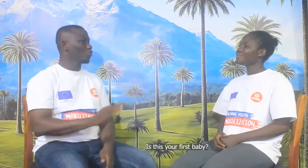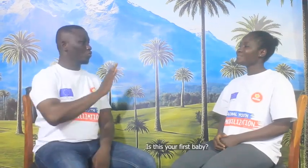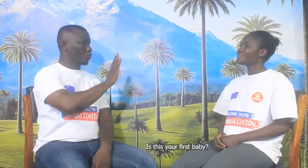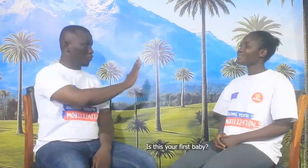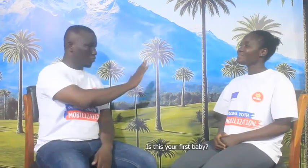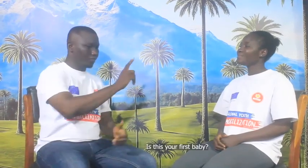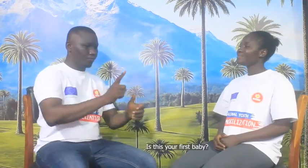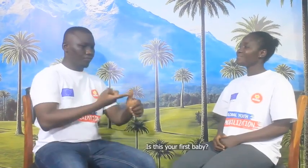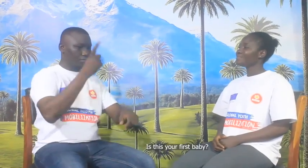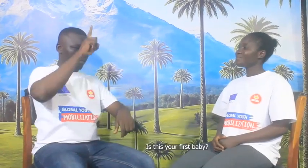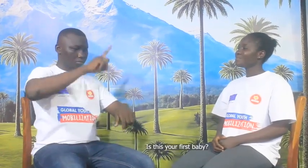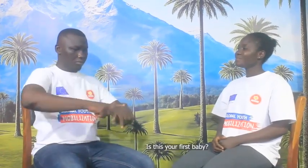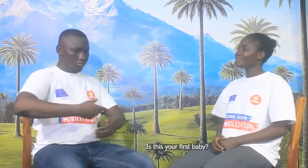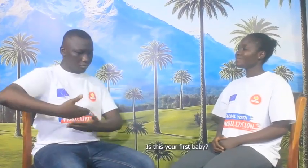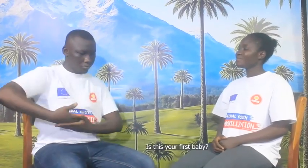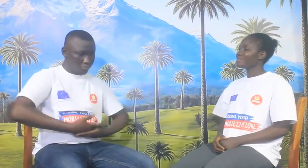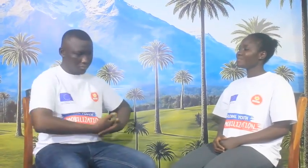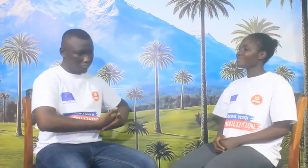"Is this your first baby?"